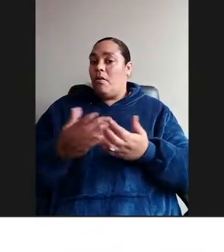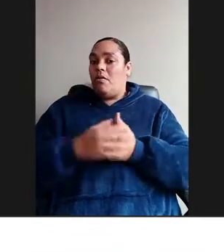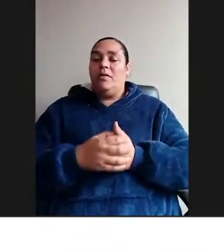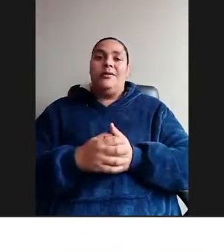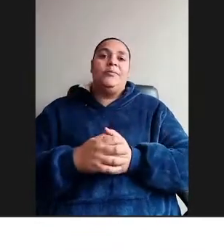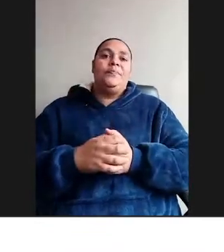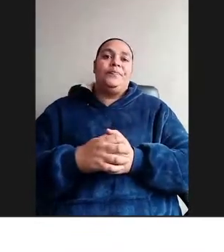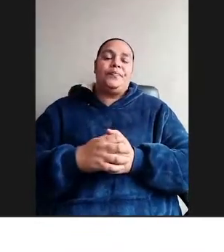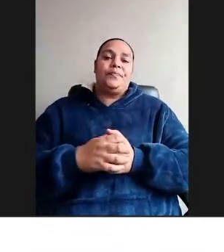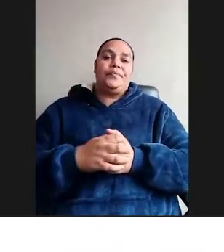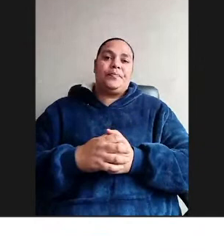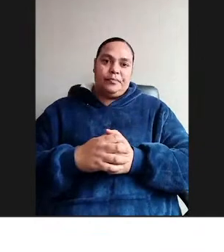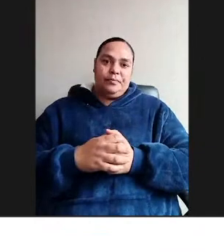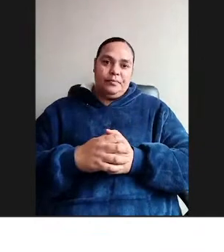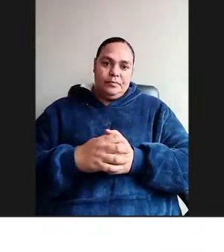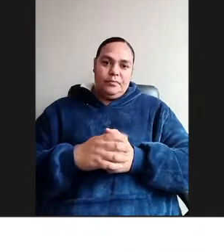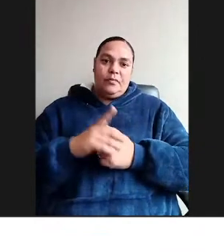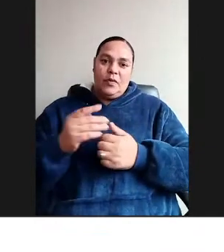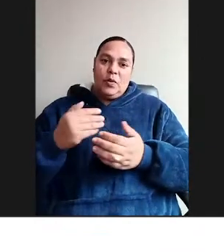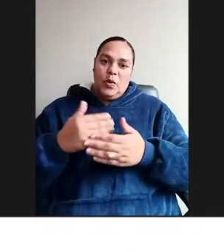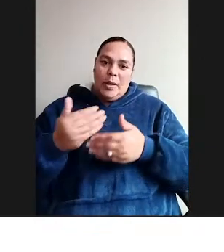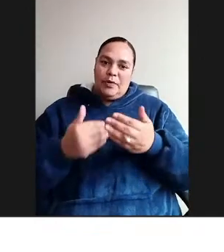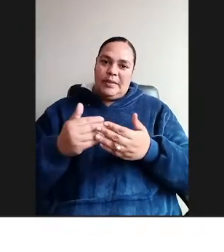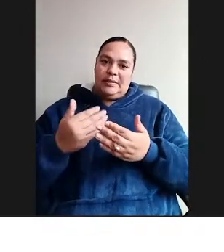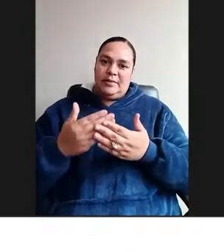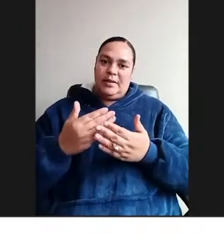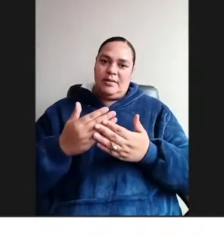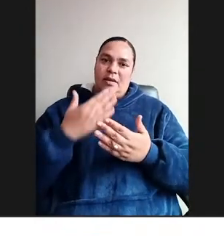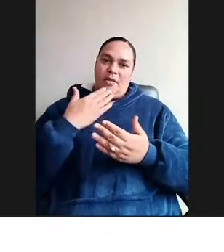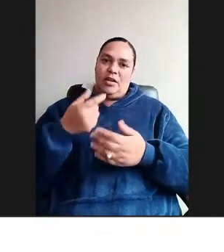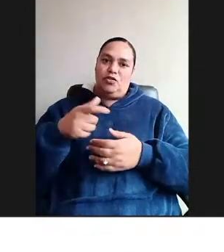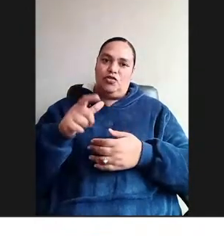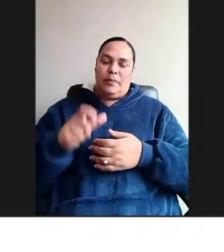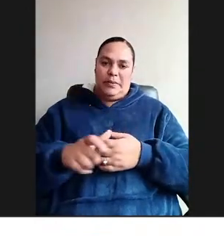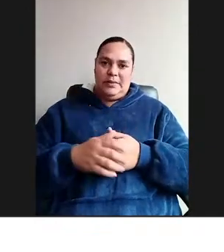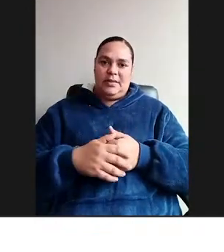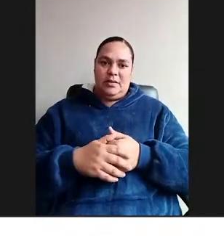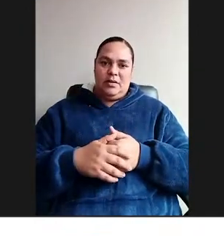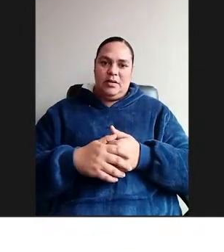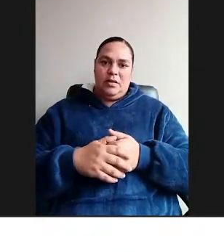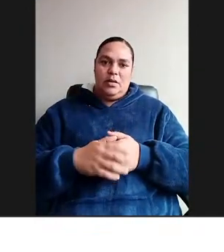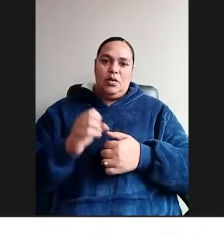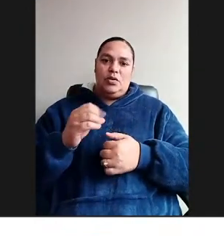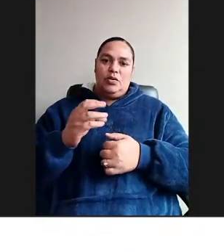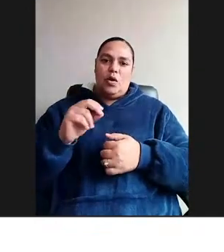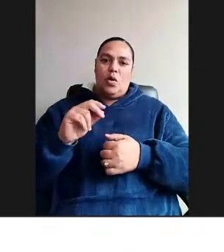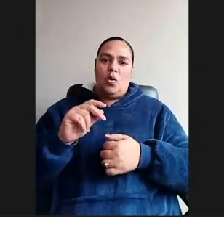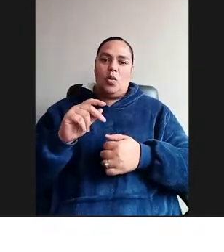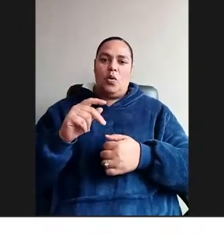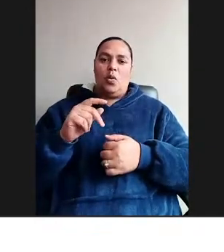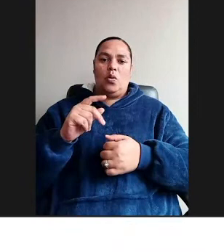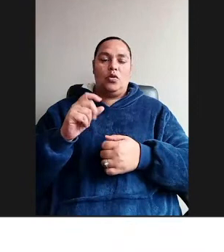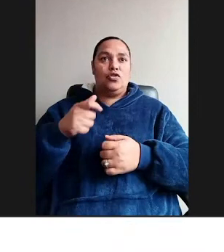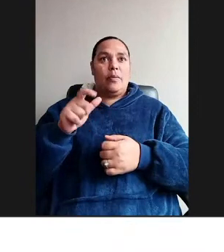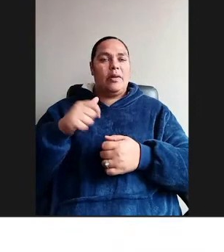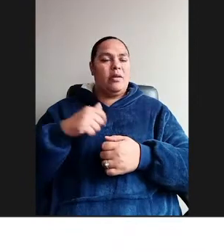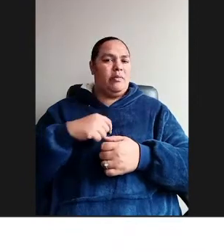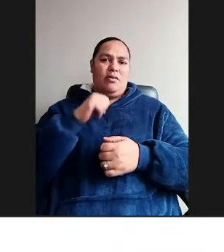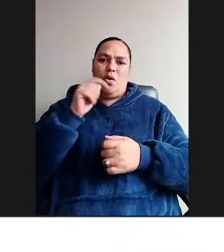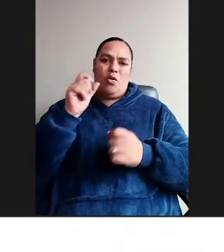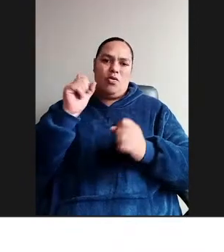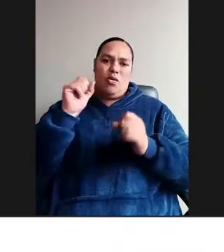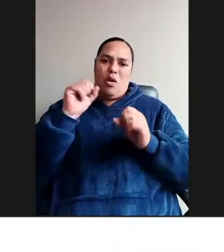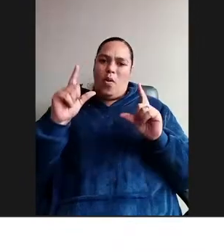You may proceed, ma'am. Thank you, Chairperson. Chairperson, I'm not aware of any